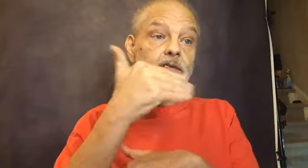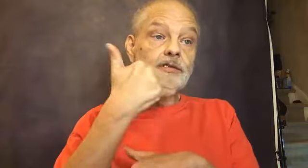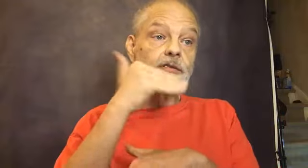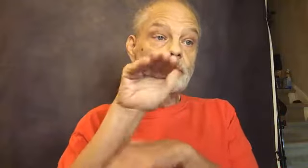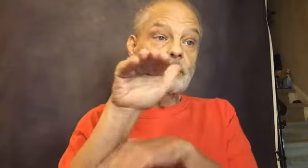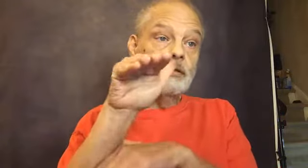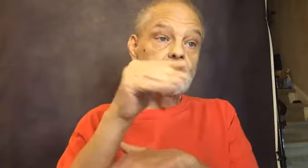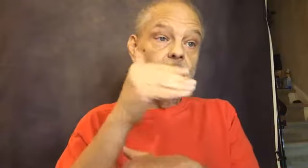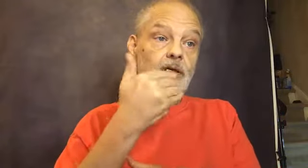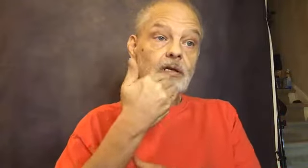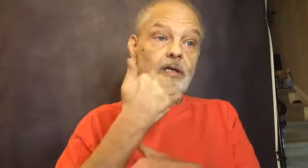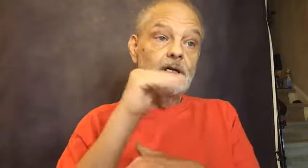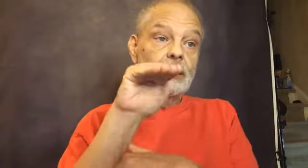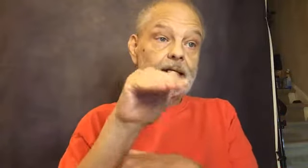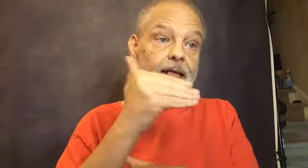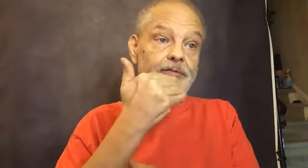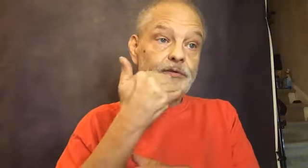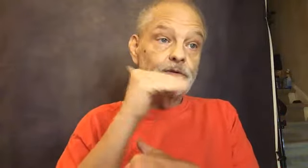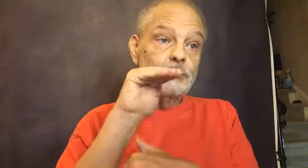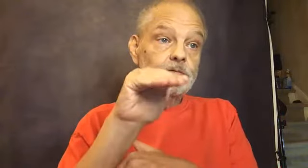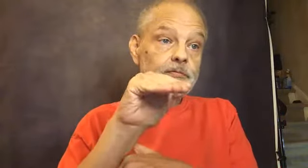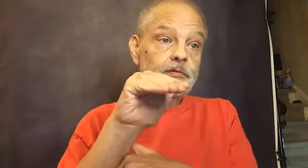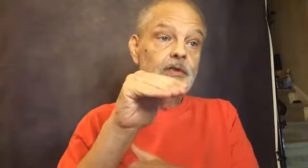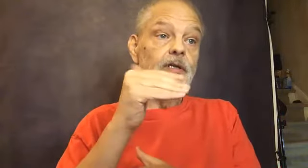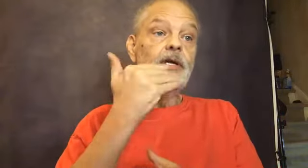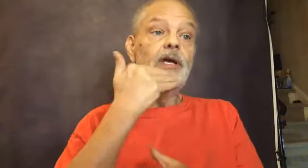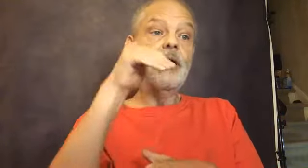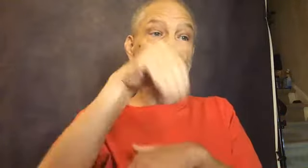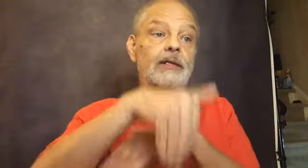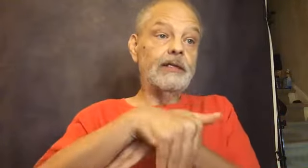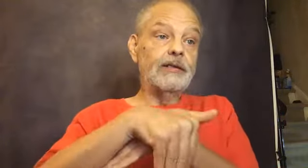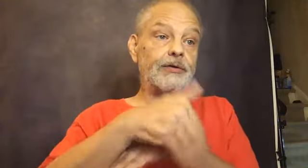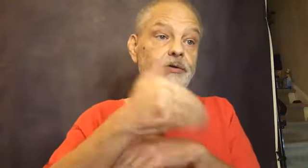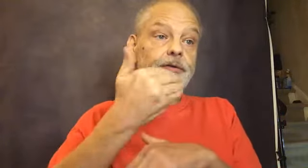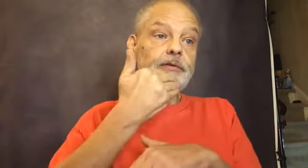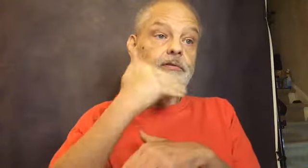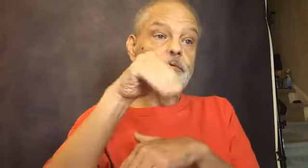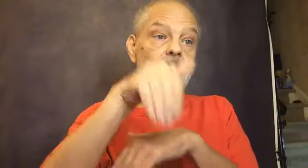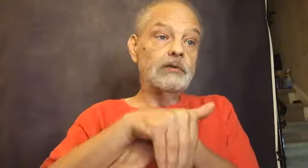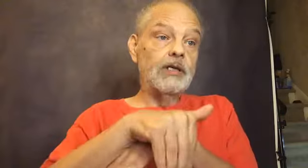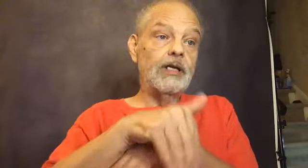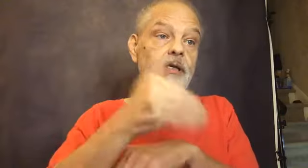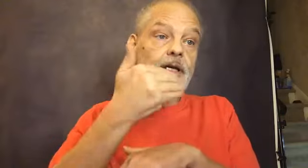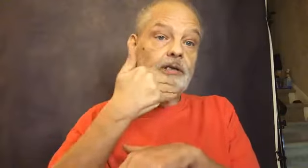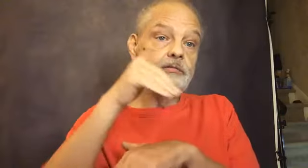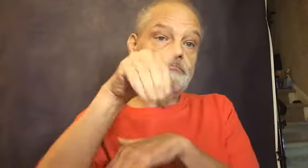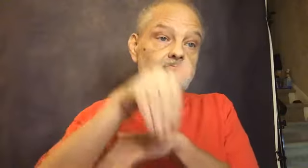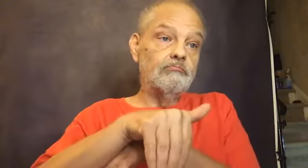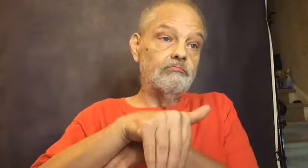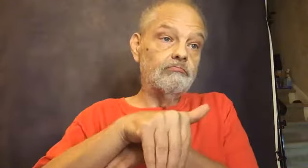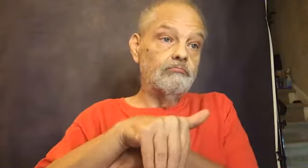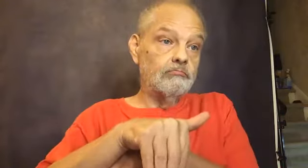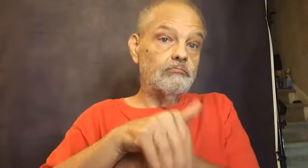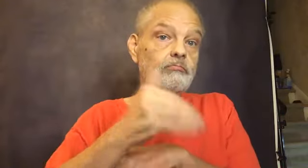lunch, eat afternoon, and eat dinner, eat night.